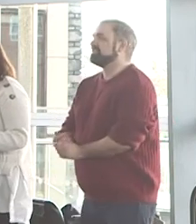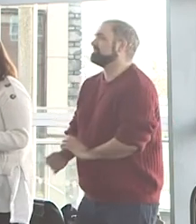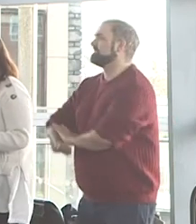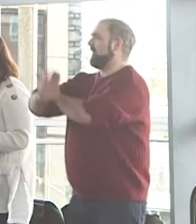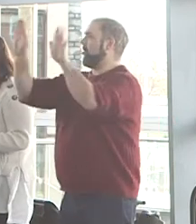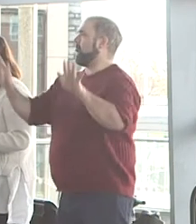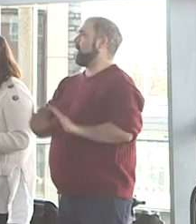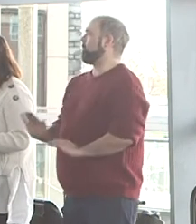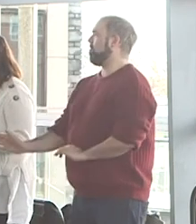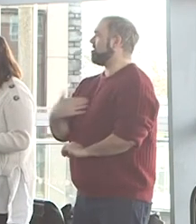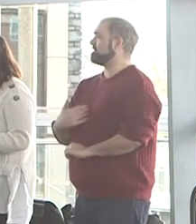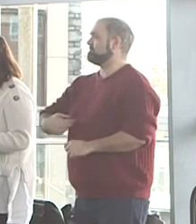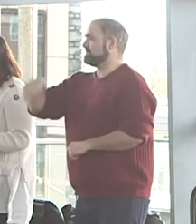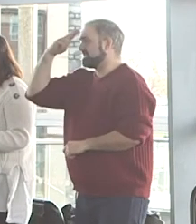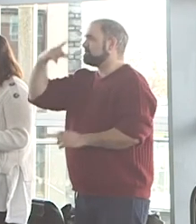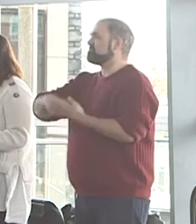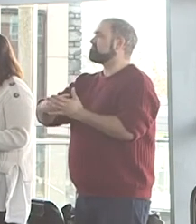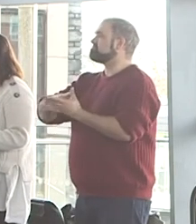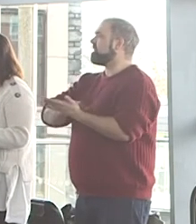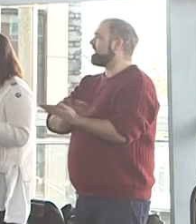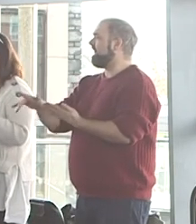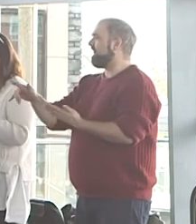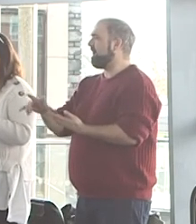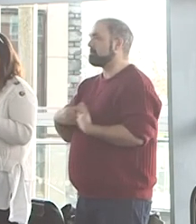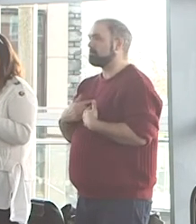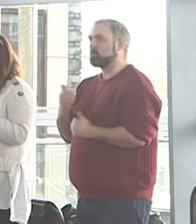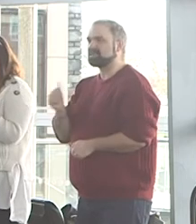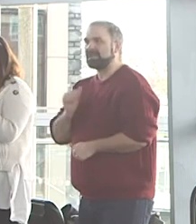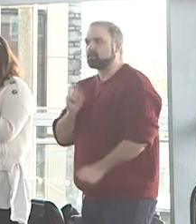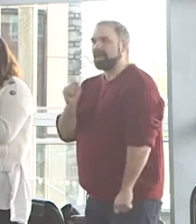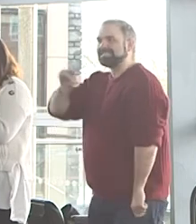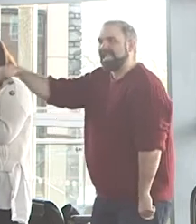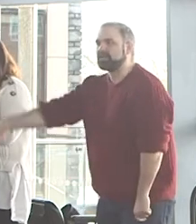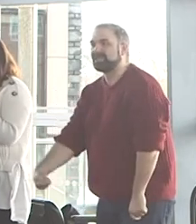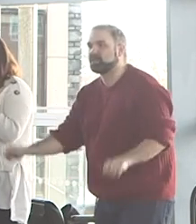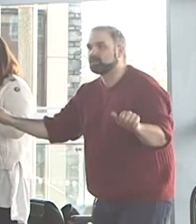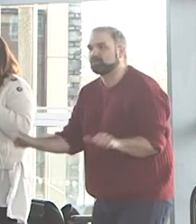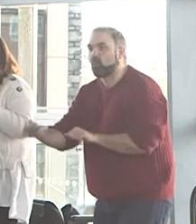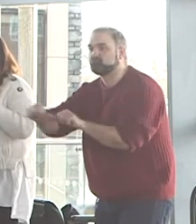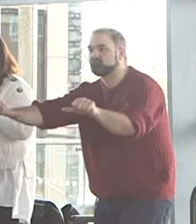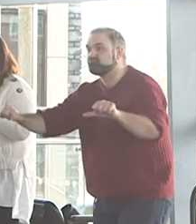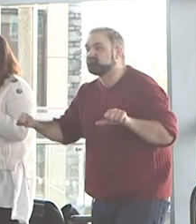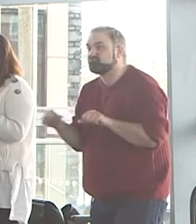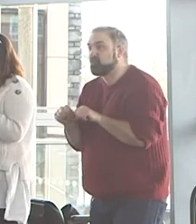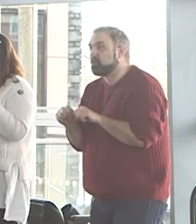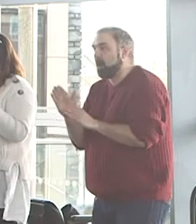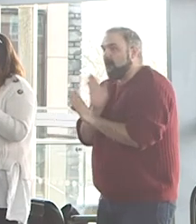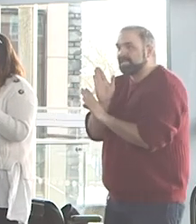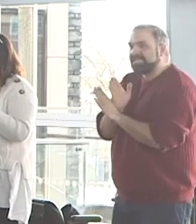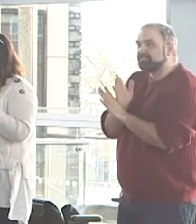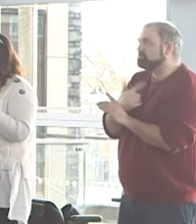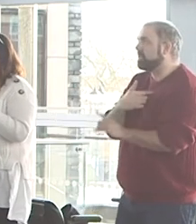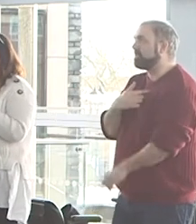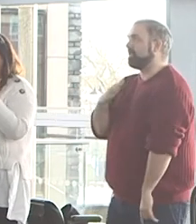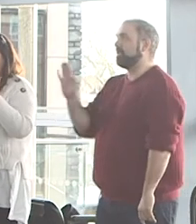Hi everyone, I am Rania. I was expecting to be downstairs in a tiny room, like tucked away, and they